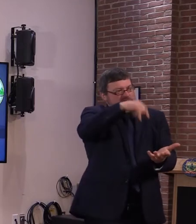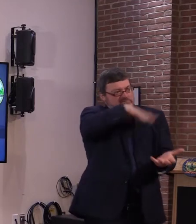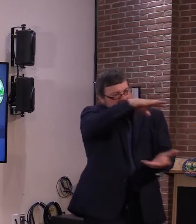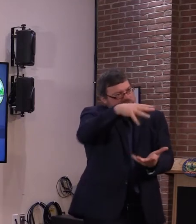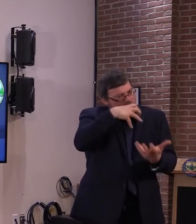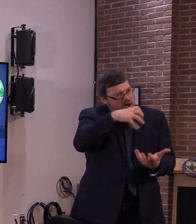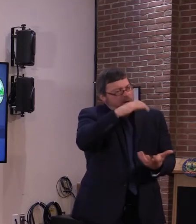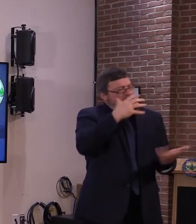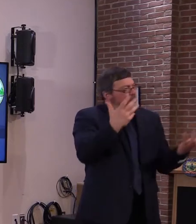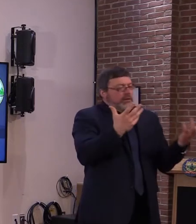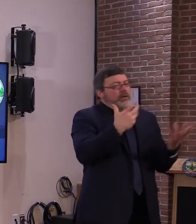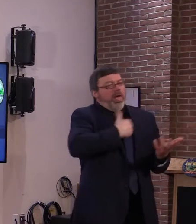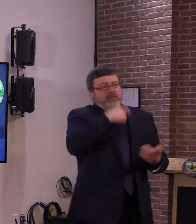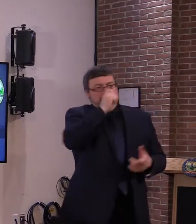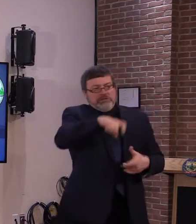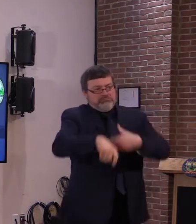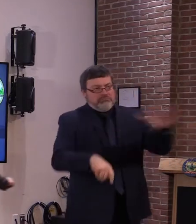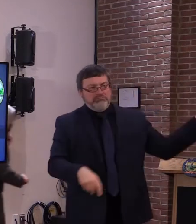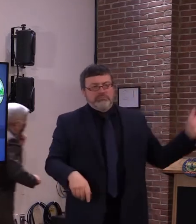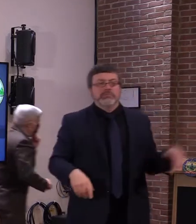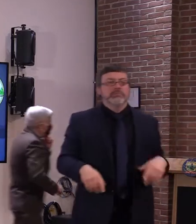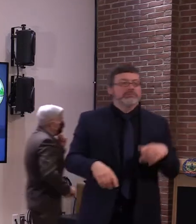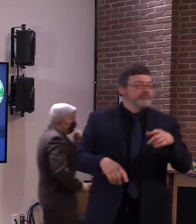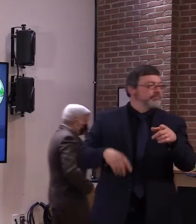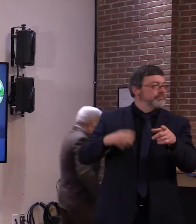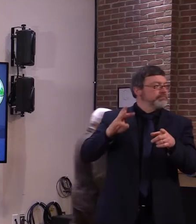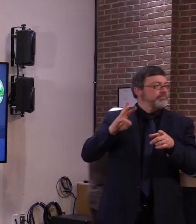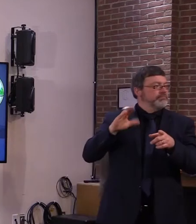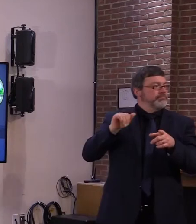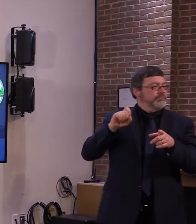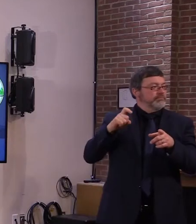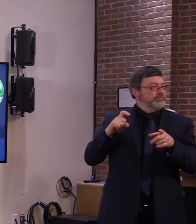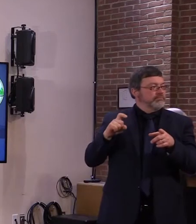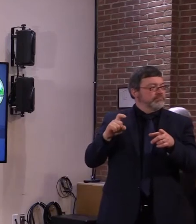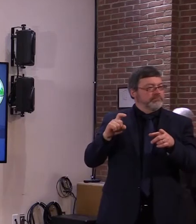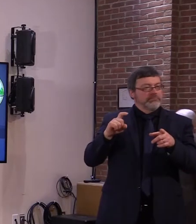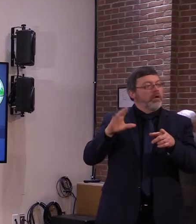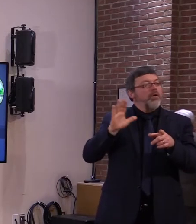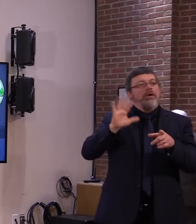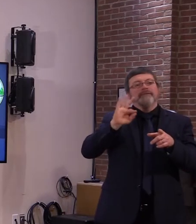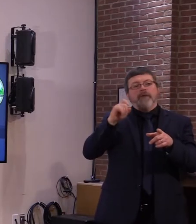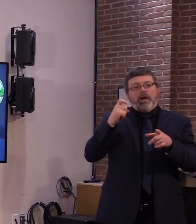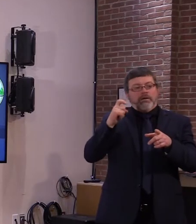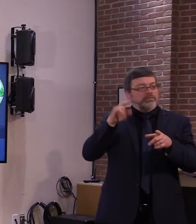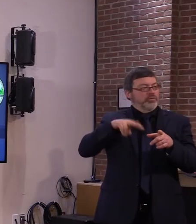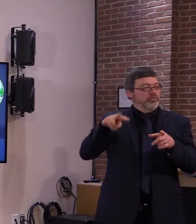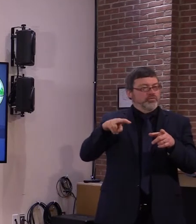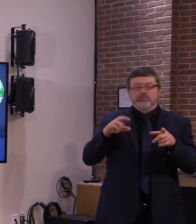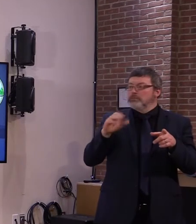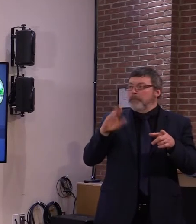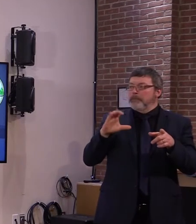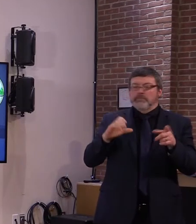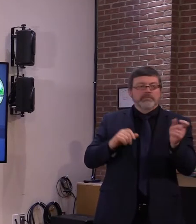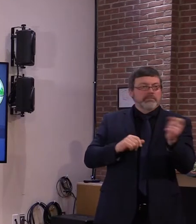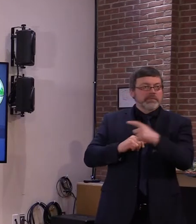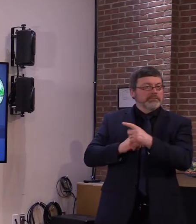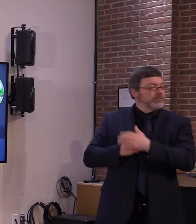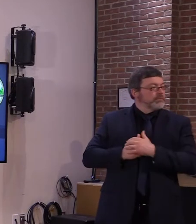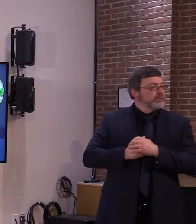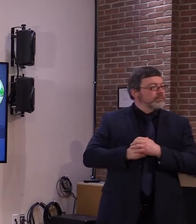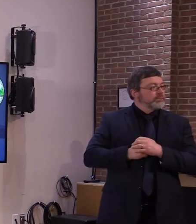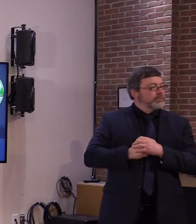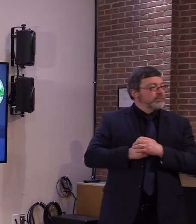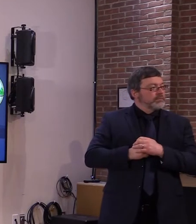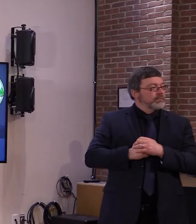governor i guess i'll ask the political question but uh with the uh wrangling that's gone on in